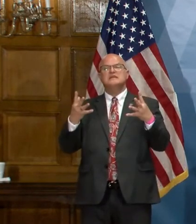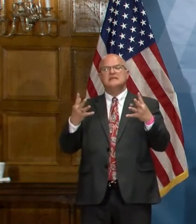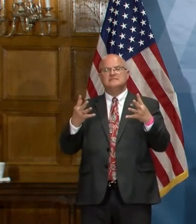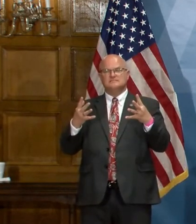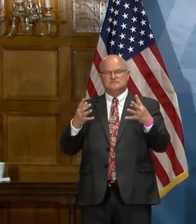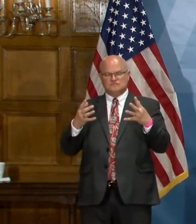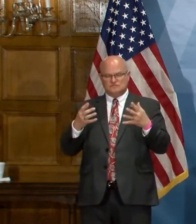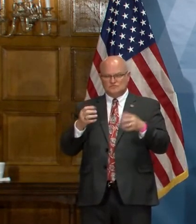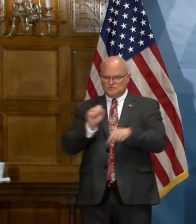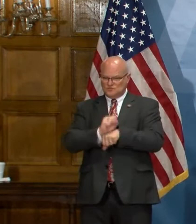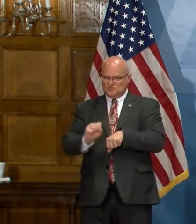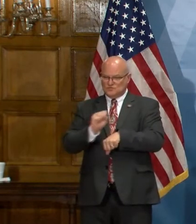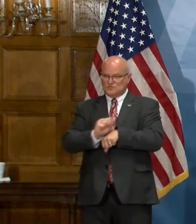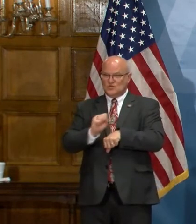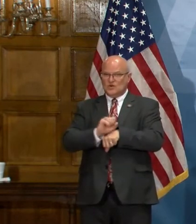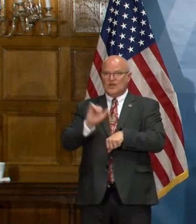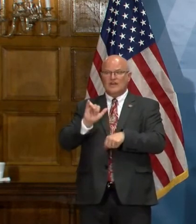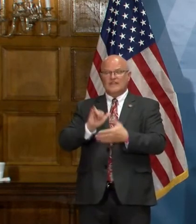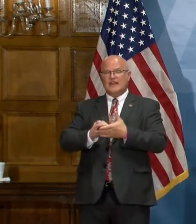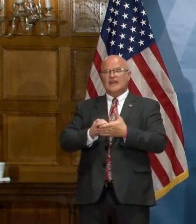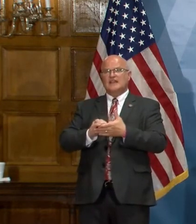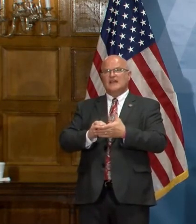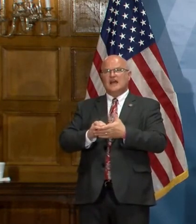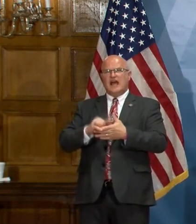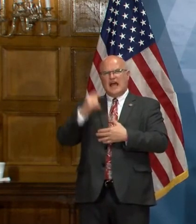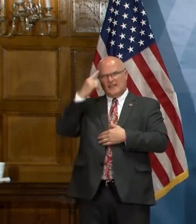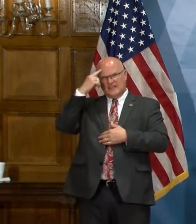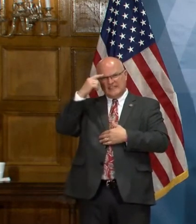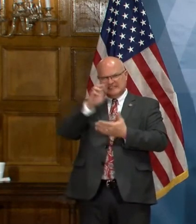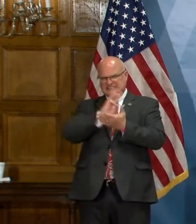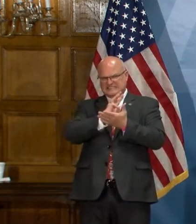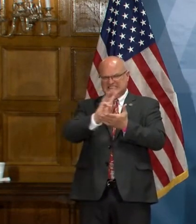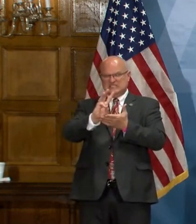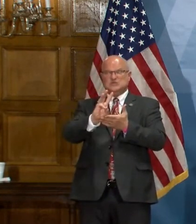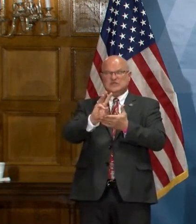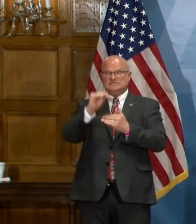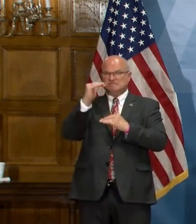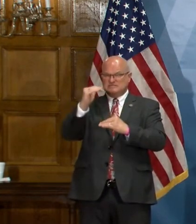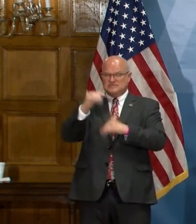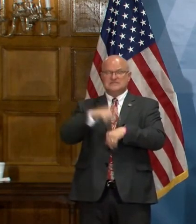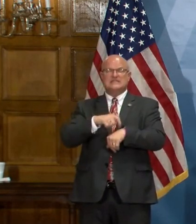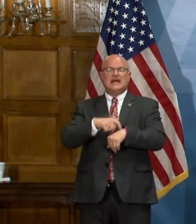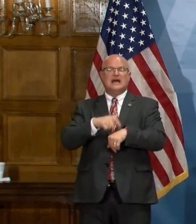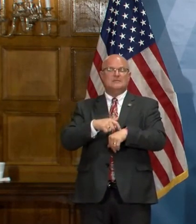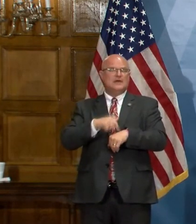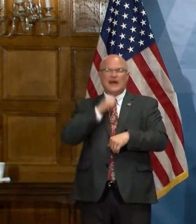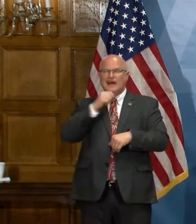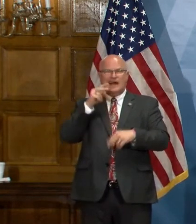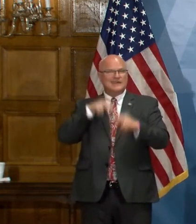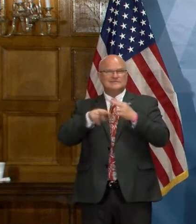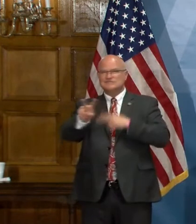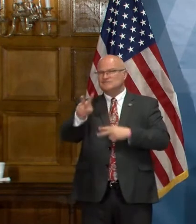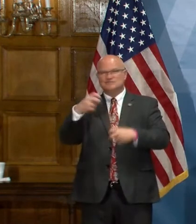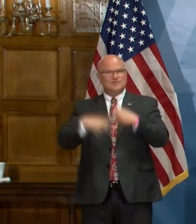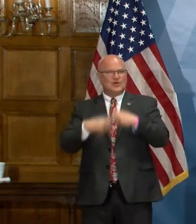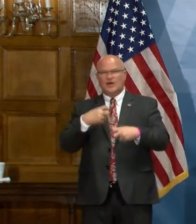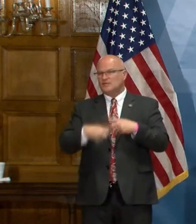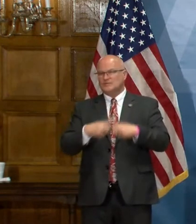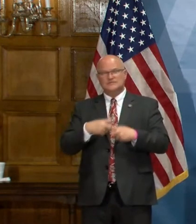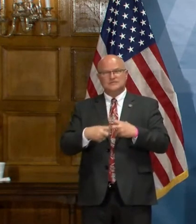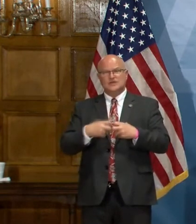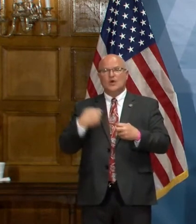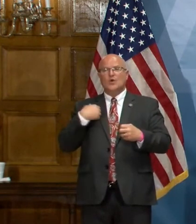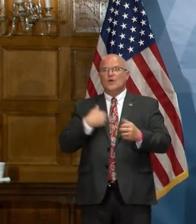early start on that. The window lasts, I believe, over the next 6 weeks. I don't foresee any issues there. We have